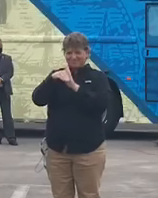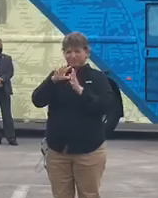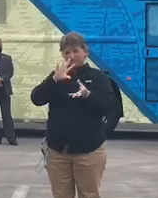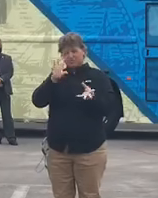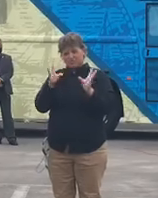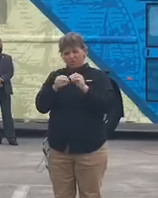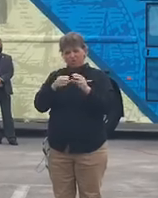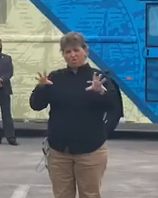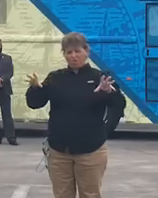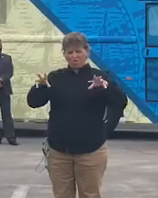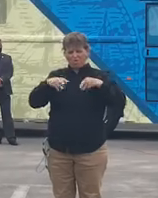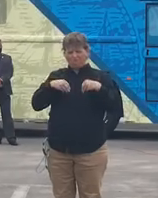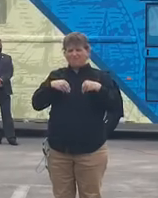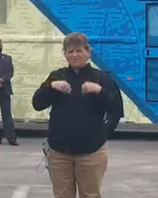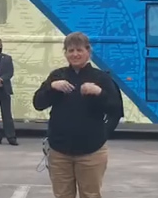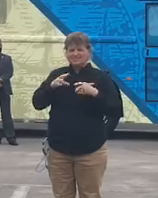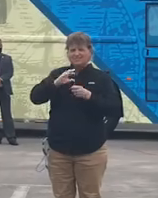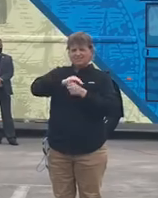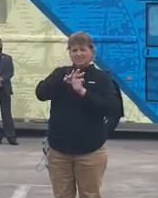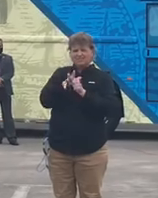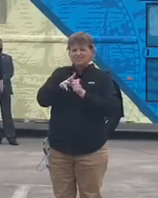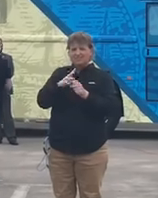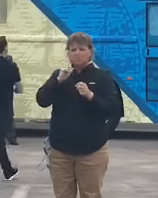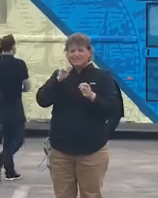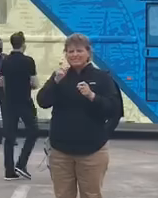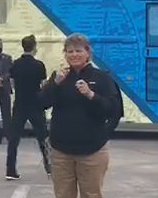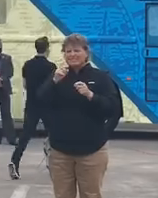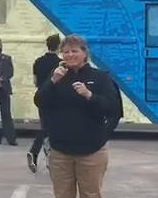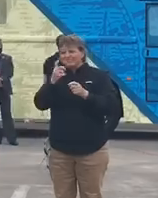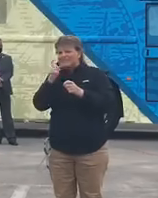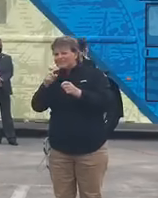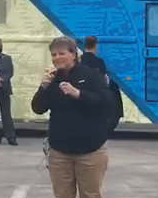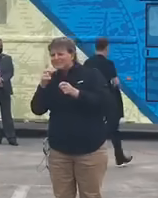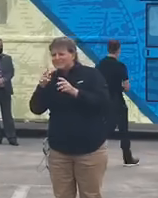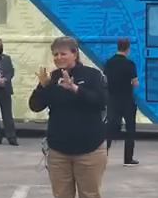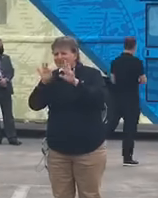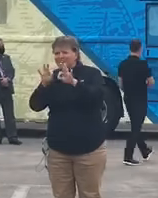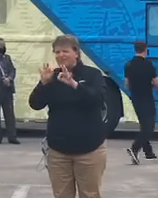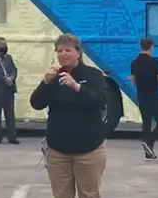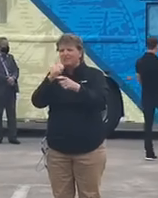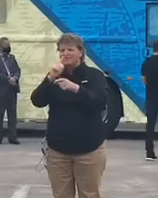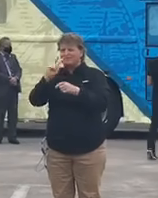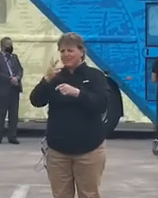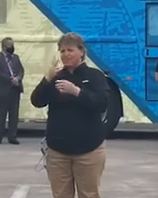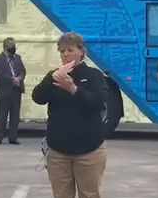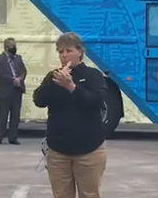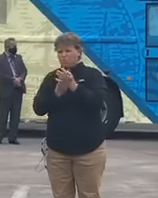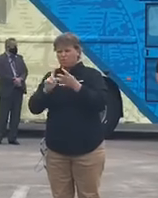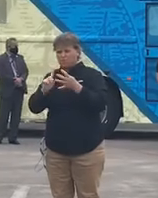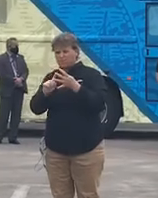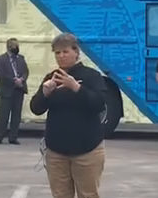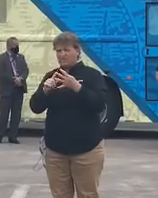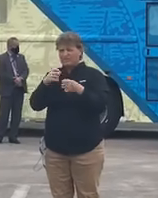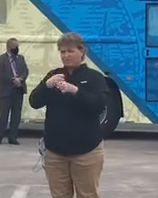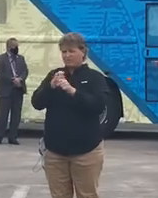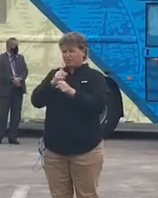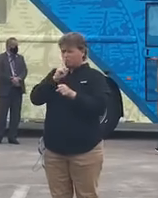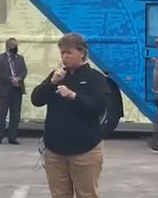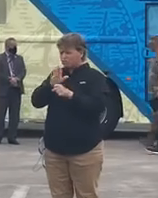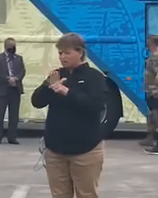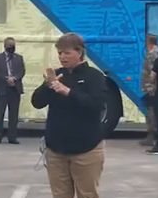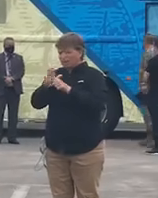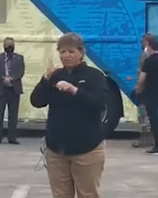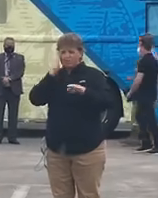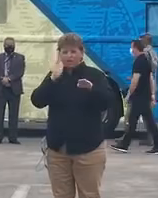positivity, and then making sure you have enough healthcare resources in case there's any type of surge of patients. So the state